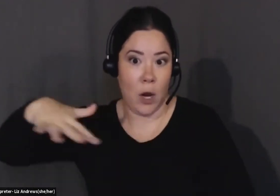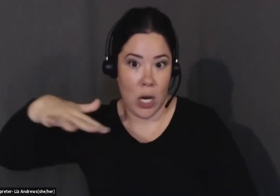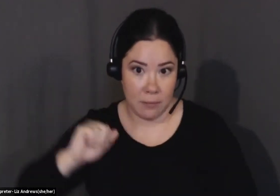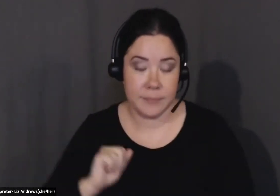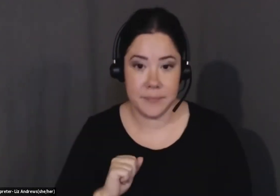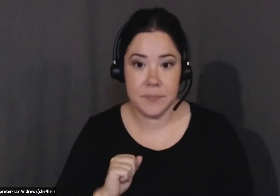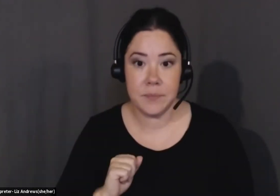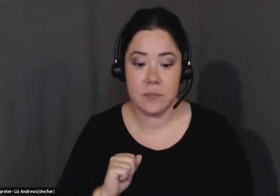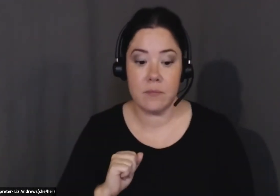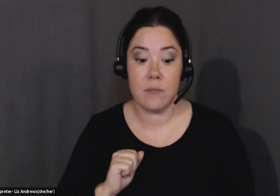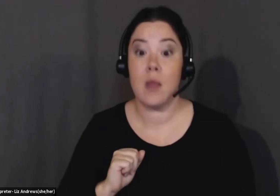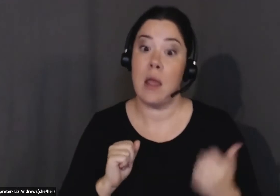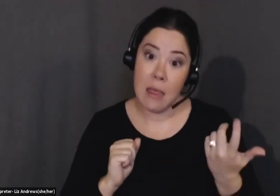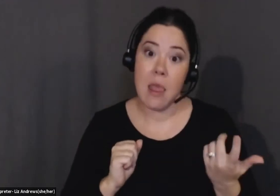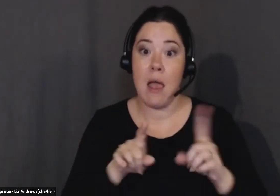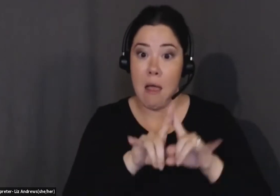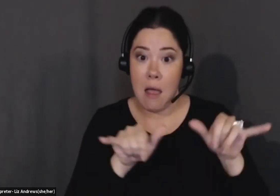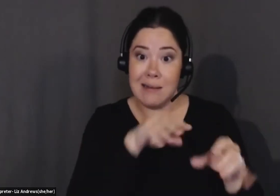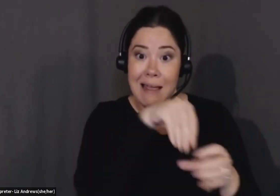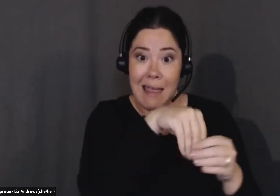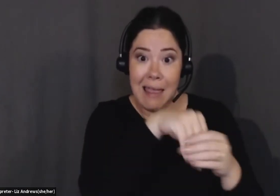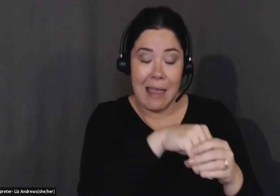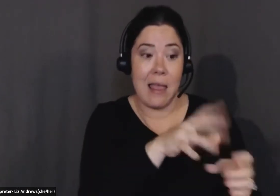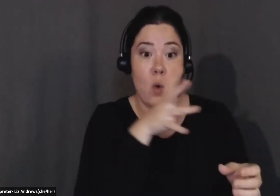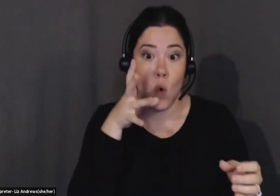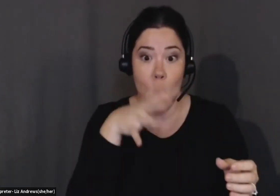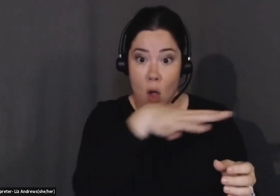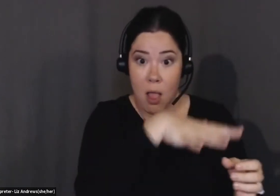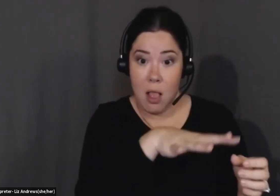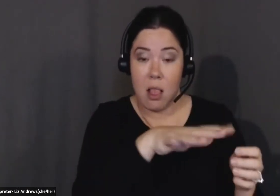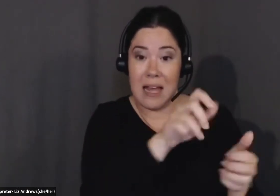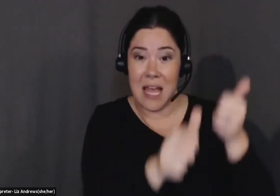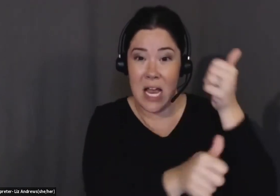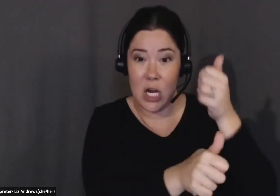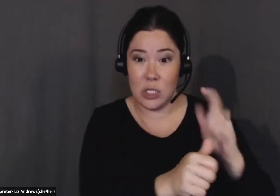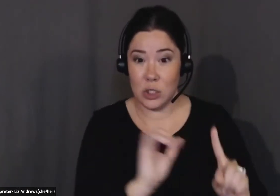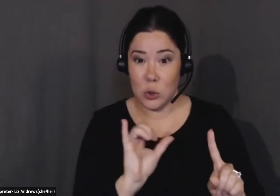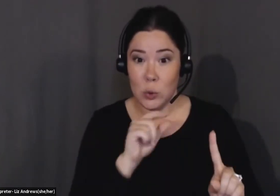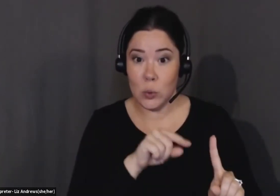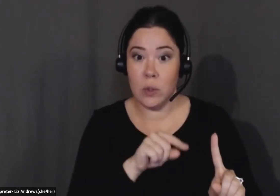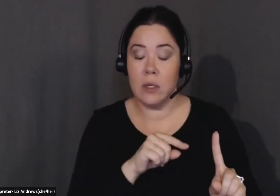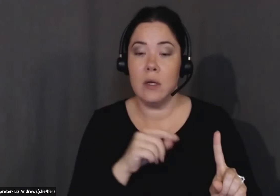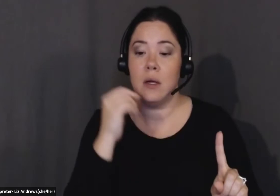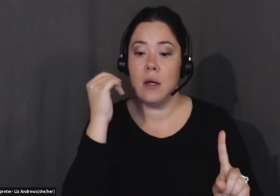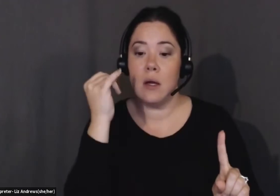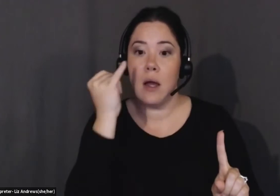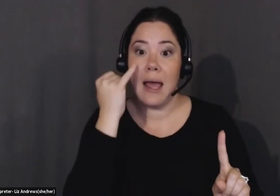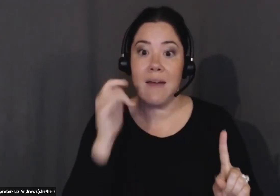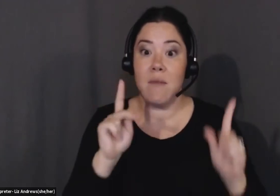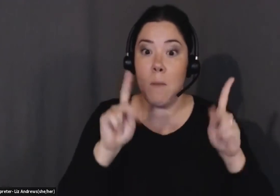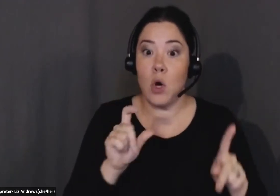then within the rural area, there's a subset there where if you're a person of